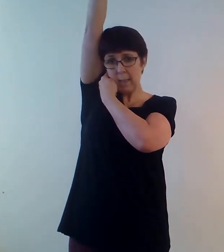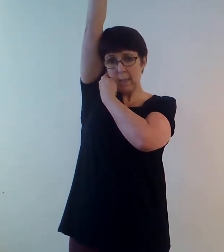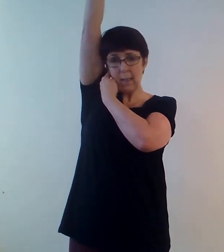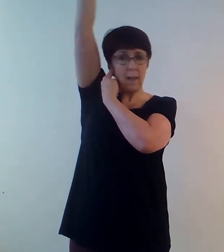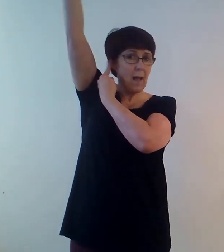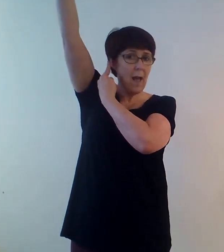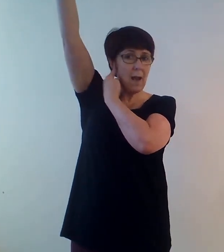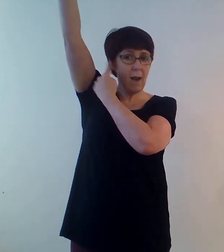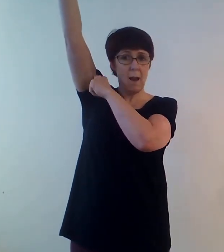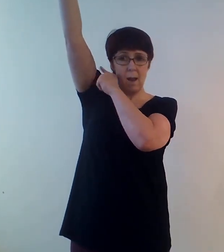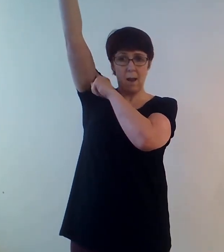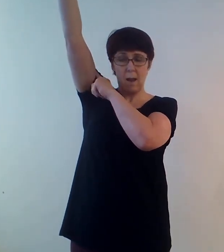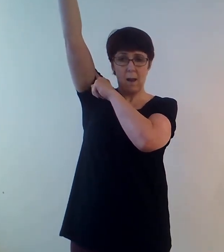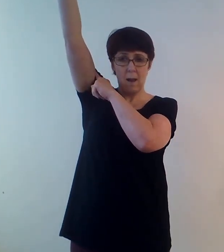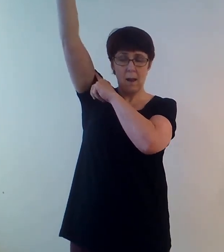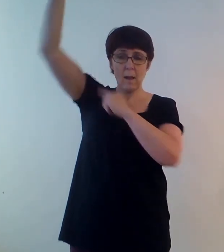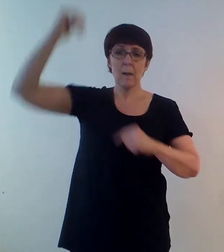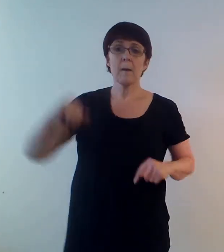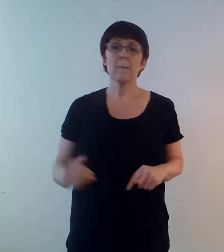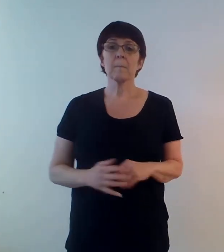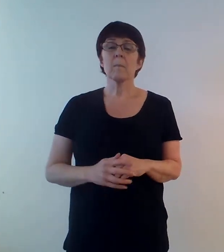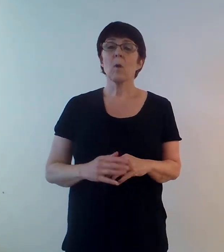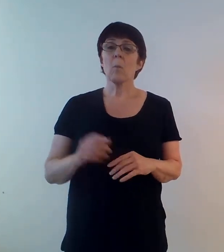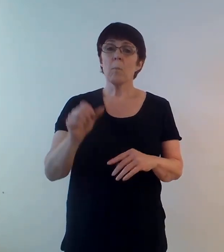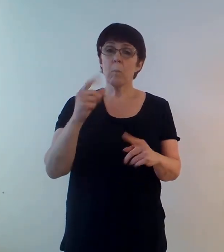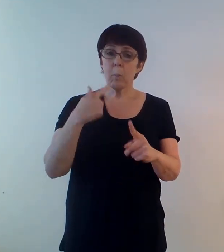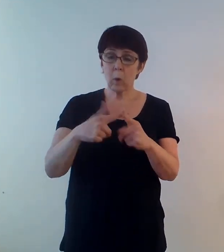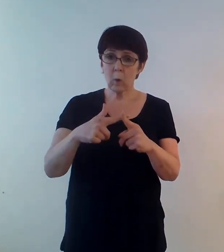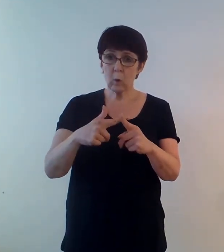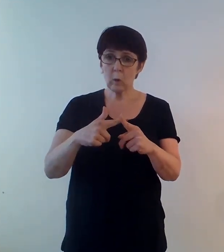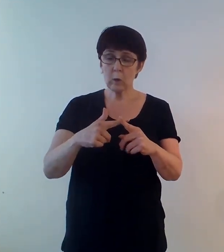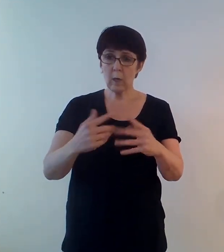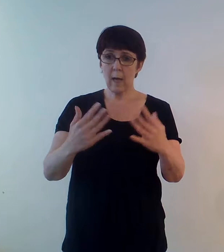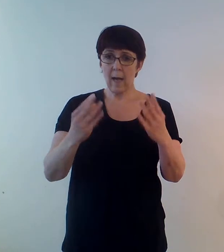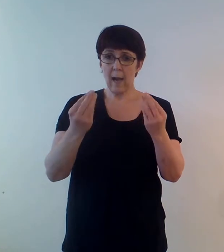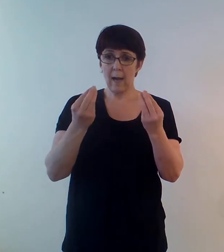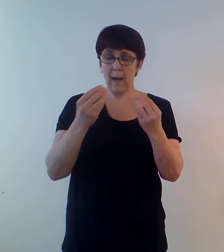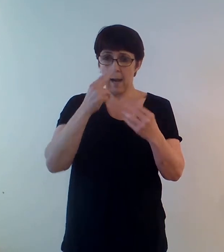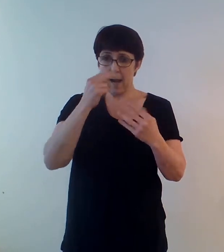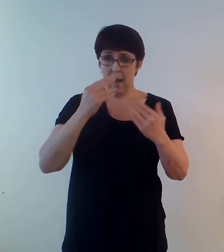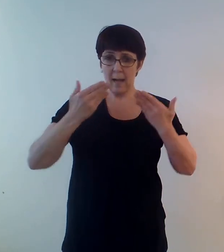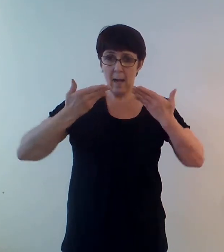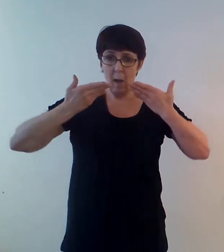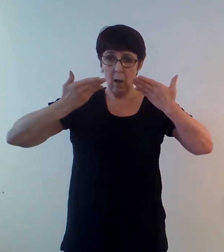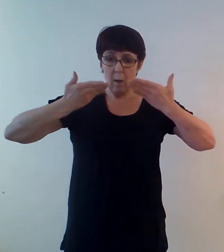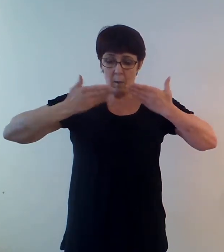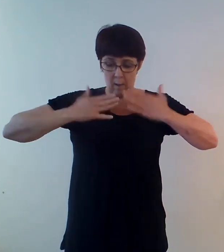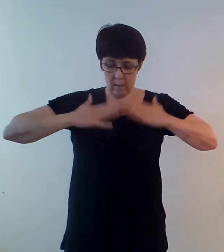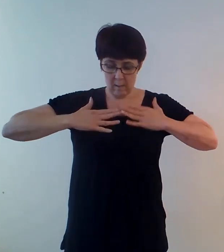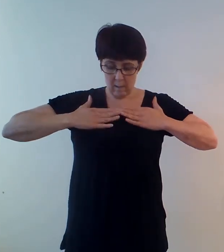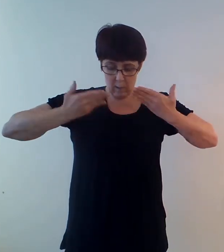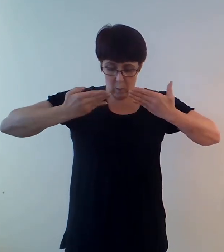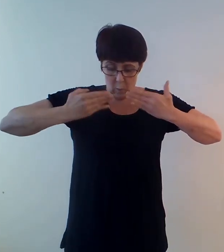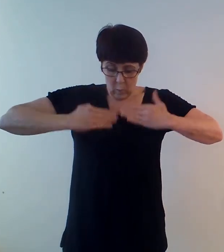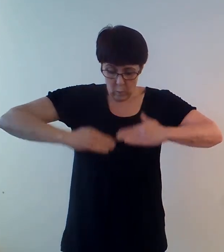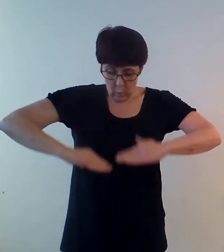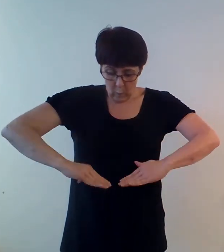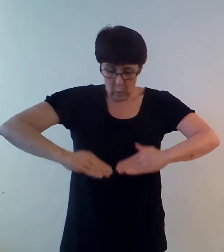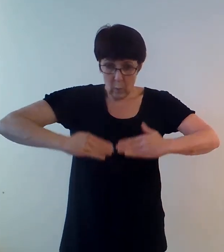again, the whole time, the key point is activating the core. Like I say, I don't want to see you just leaning against the wall and not actually working. You know, the body,